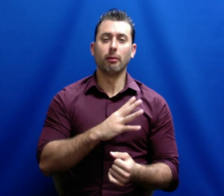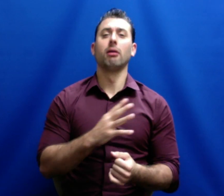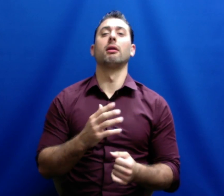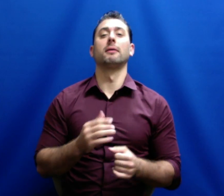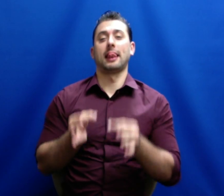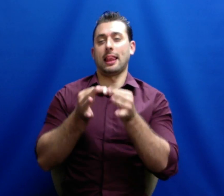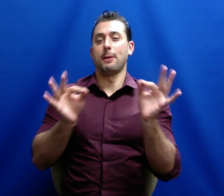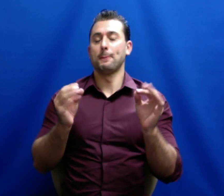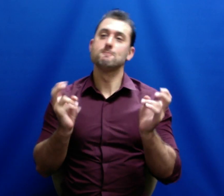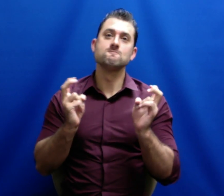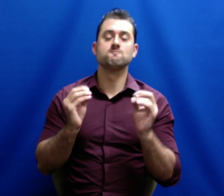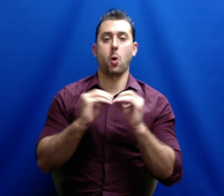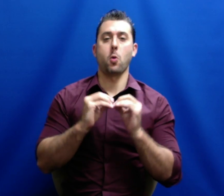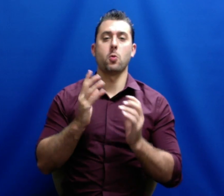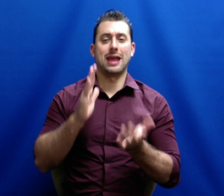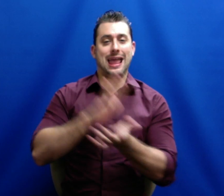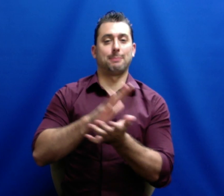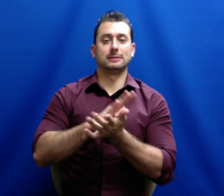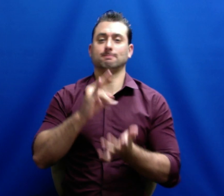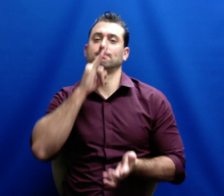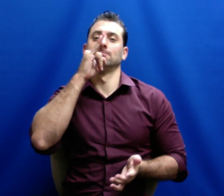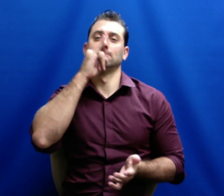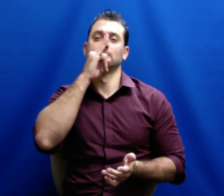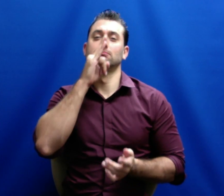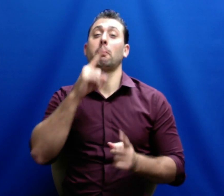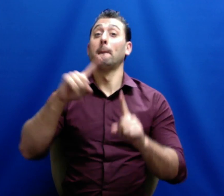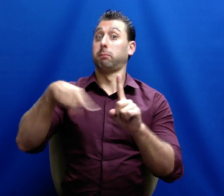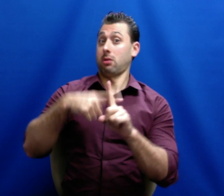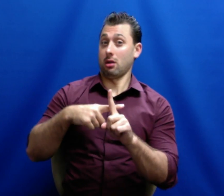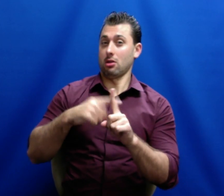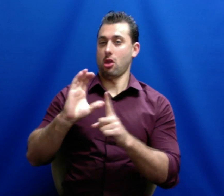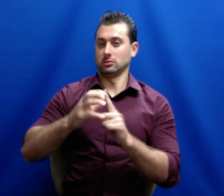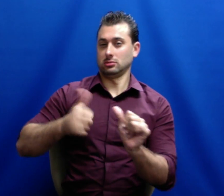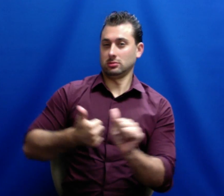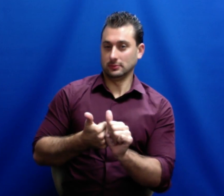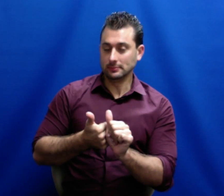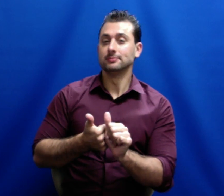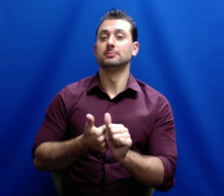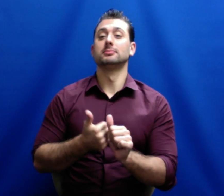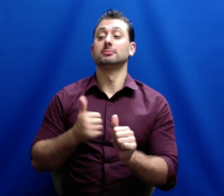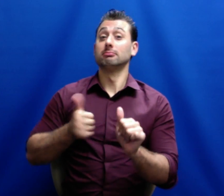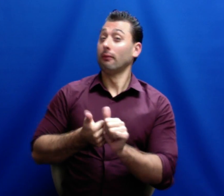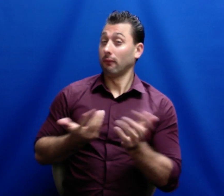sign is a little bit more academically snobbish, if you will. There's some meaning behind that. The